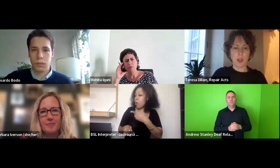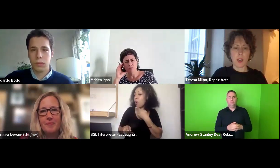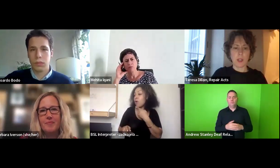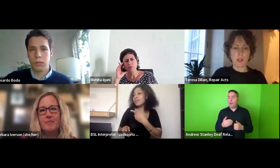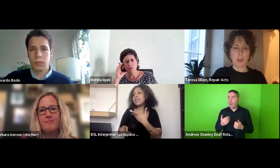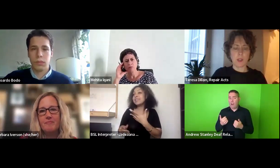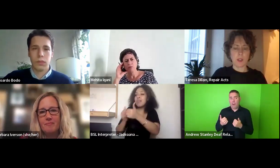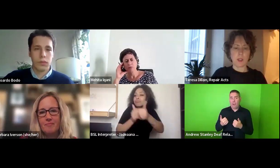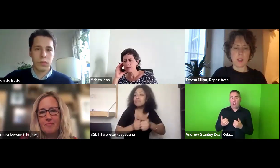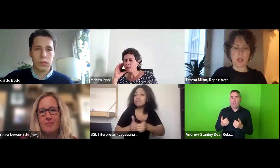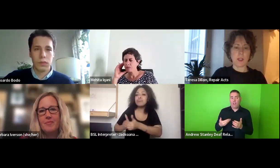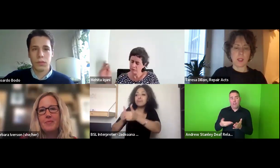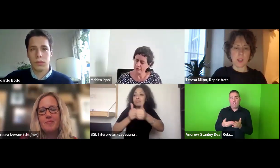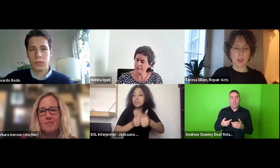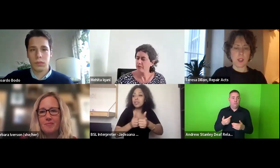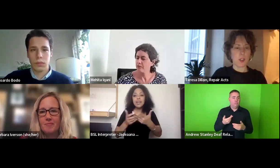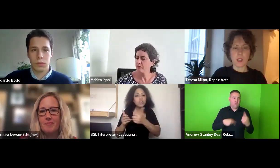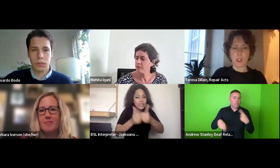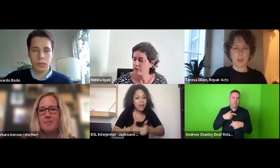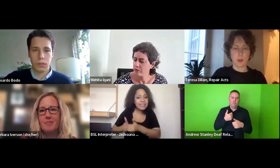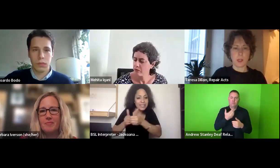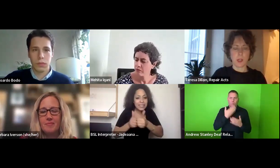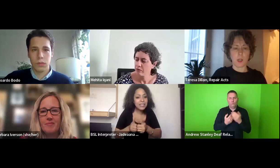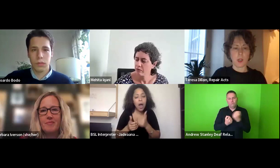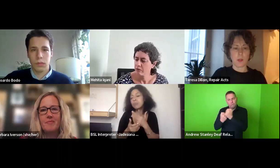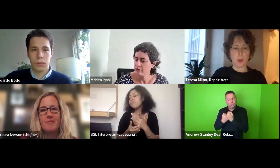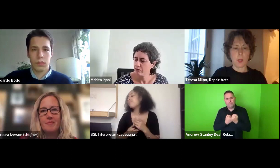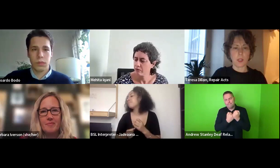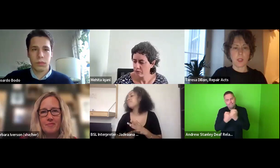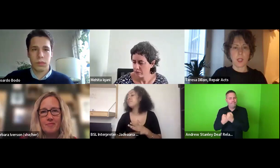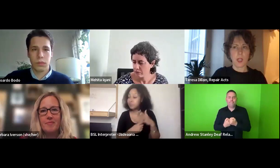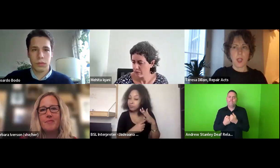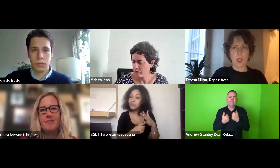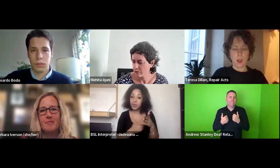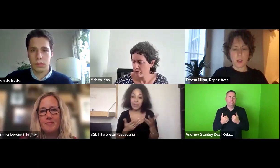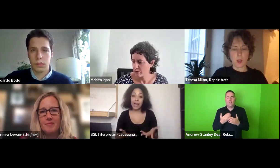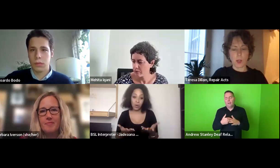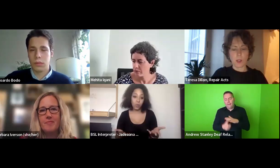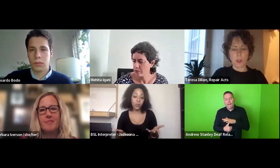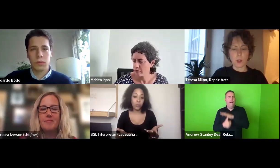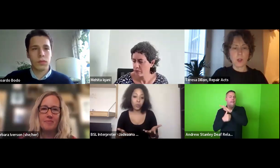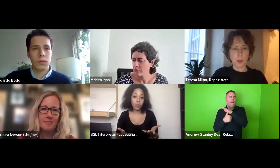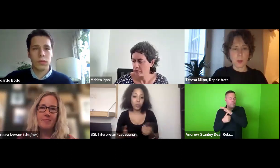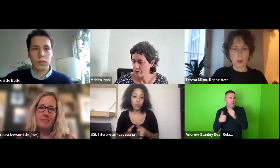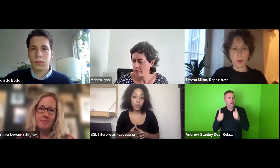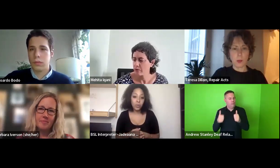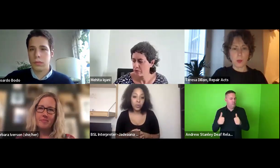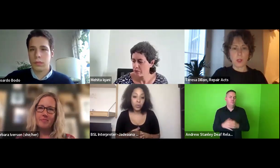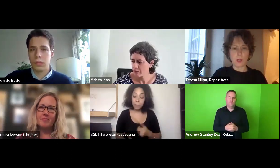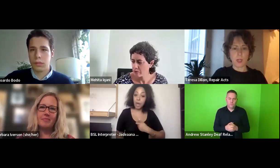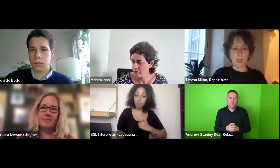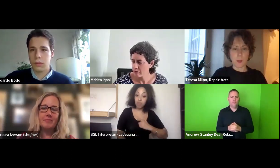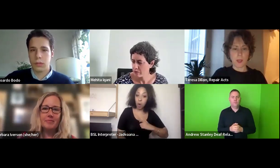trans-country alliances and solidarities are like critical at this particular kind of point. And you know, also in my